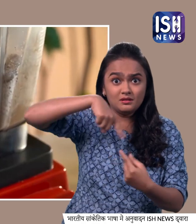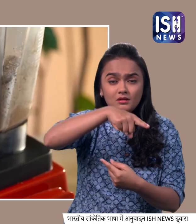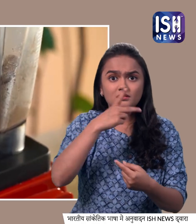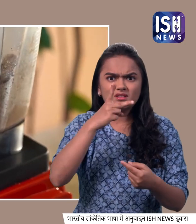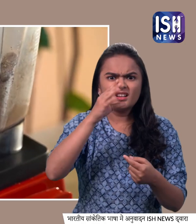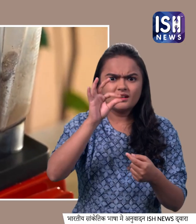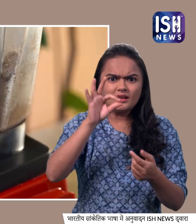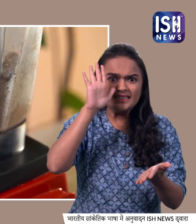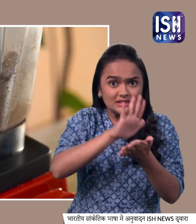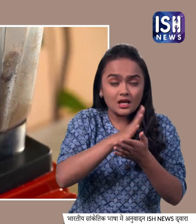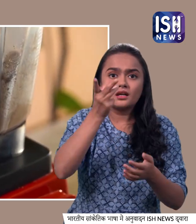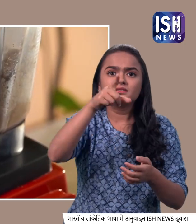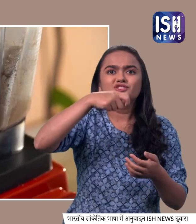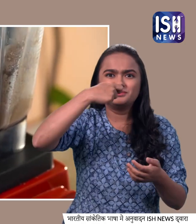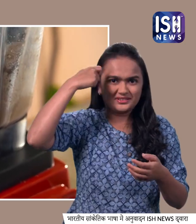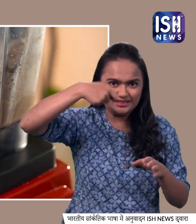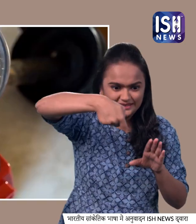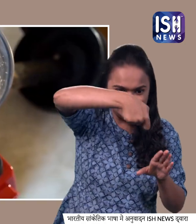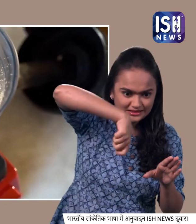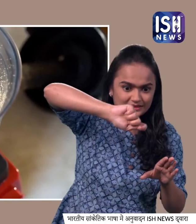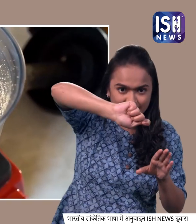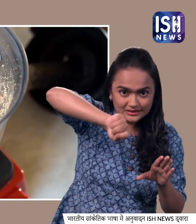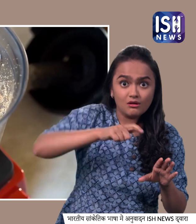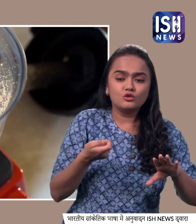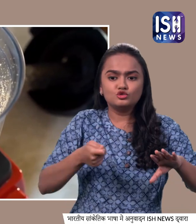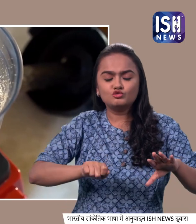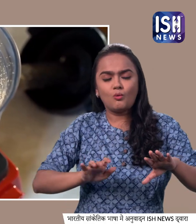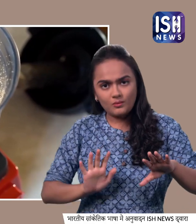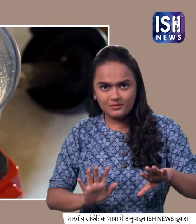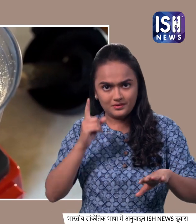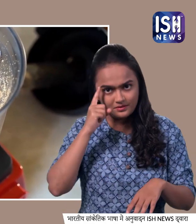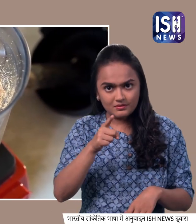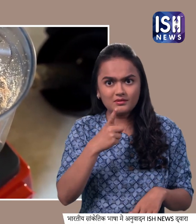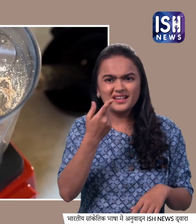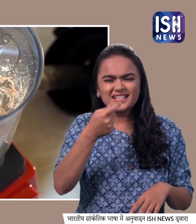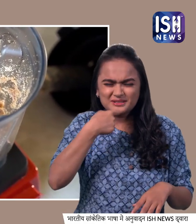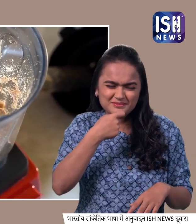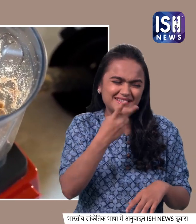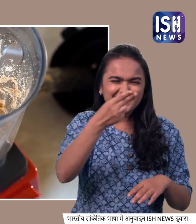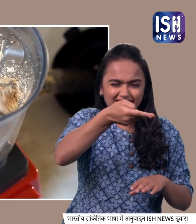of on the then close the blender. Now, mix spatula or a small chunk.